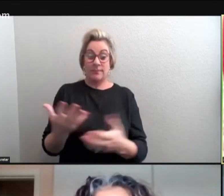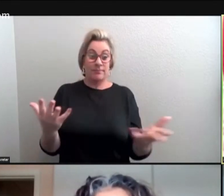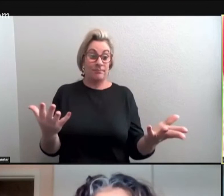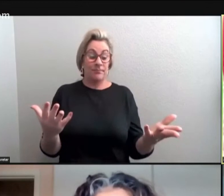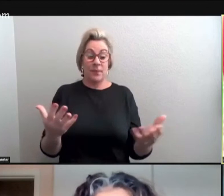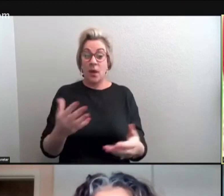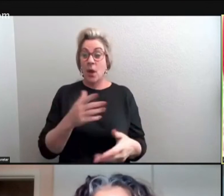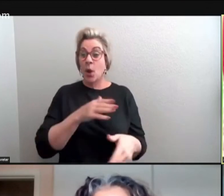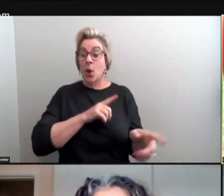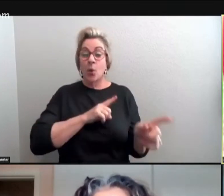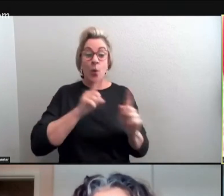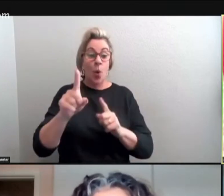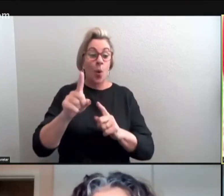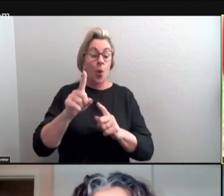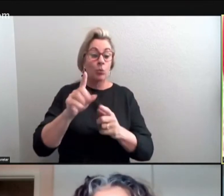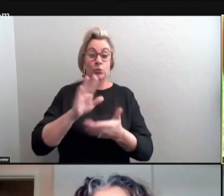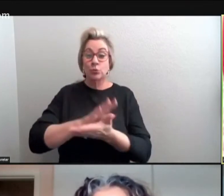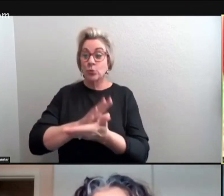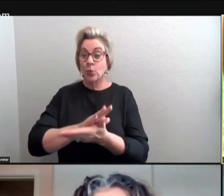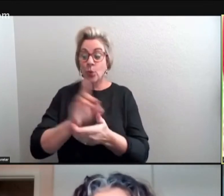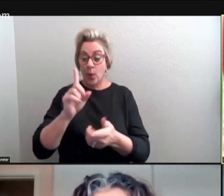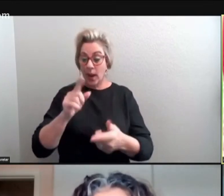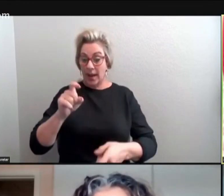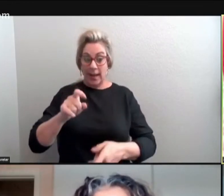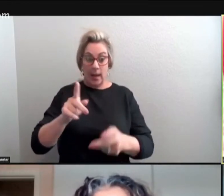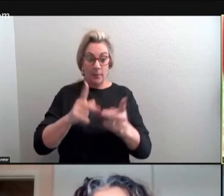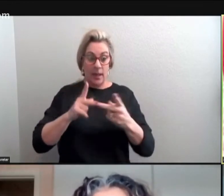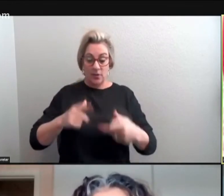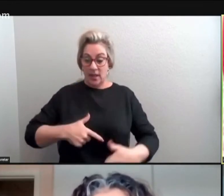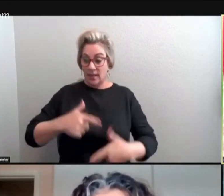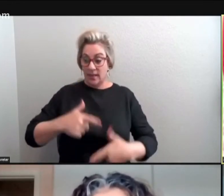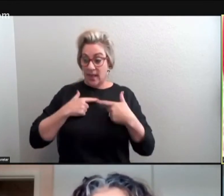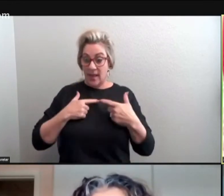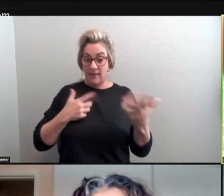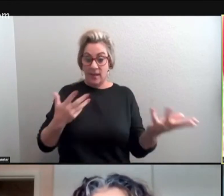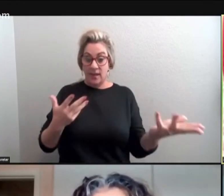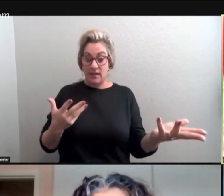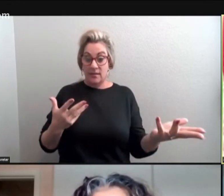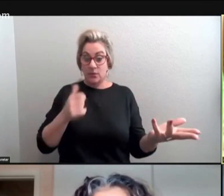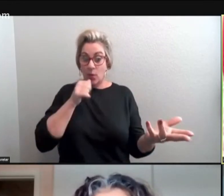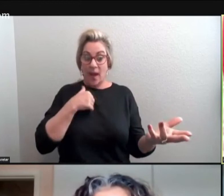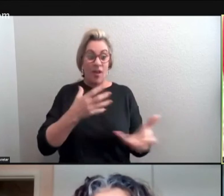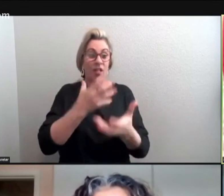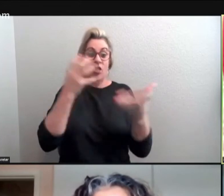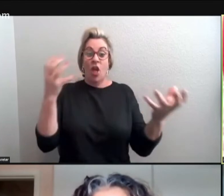neighborhood school, who need a place to live in an area of our state that doesn't have a lot of extra housing. There's not